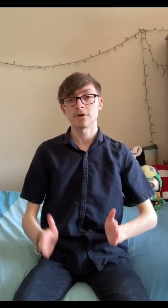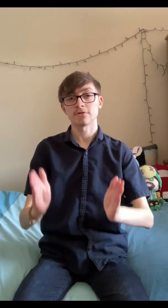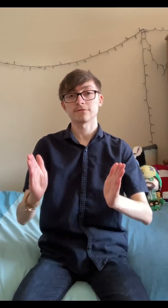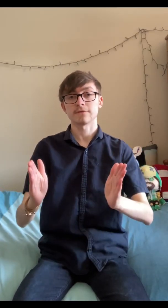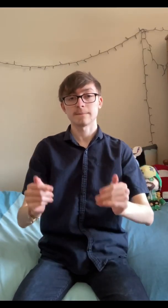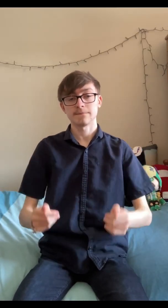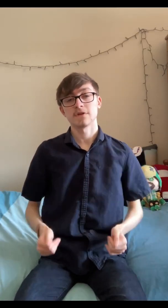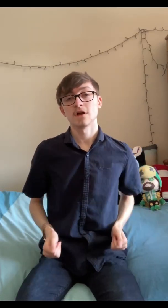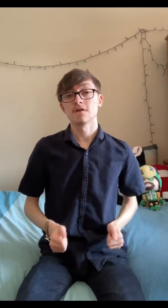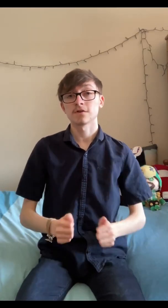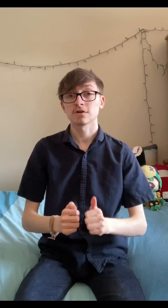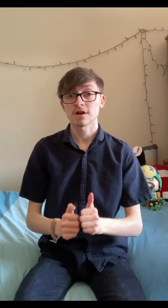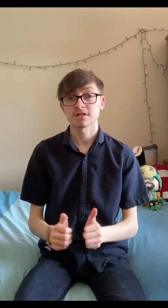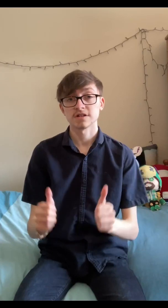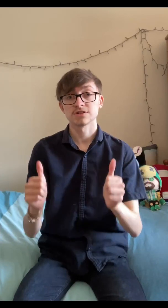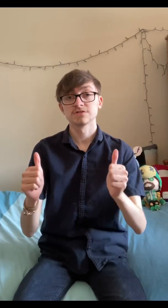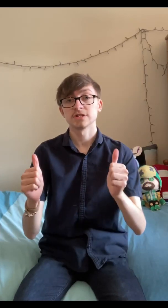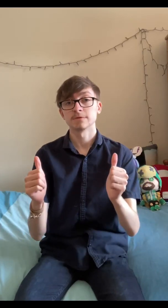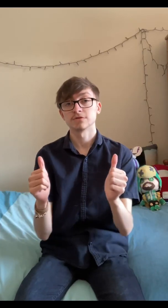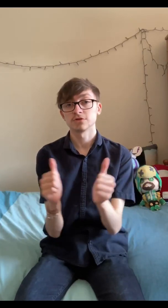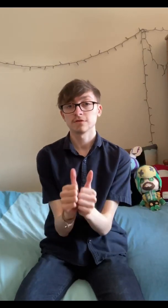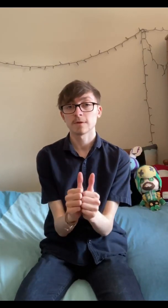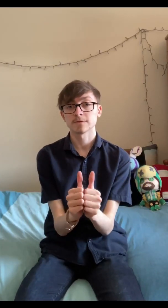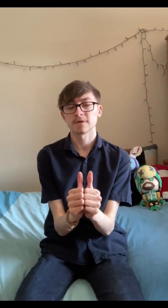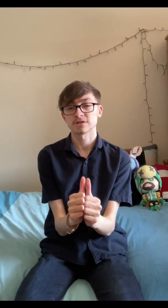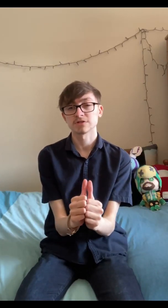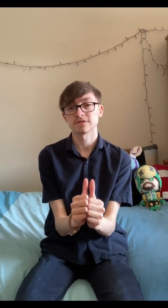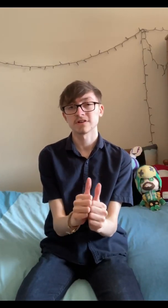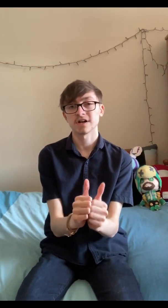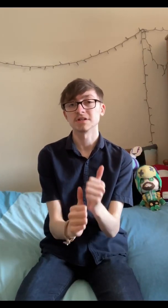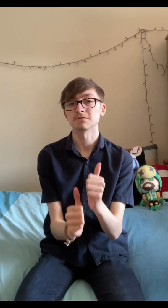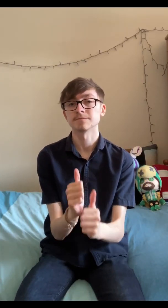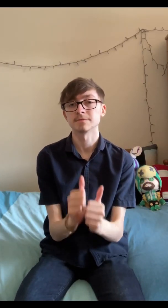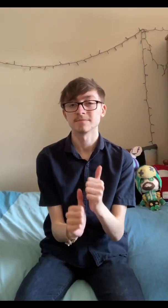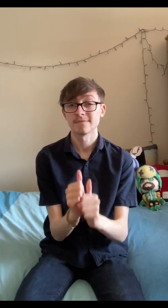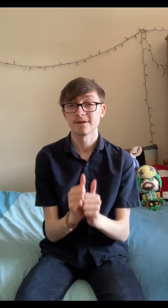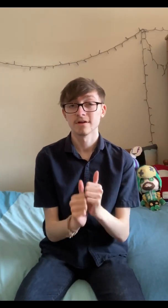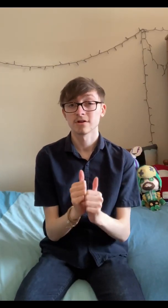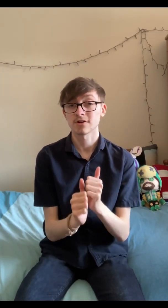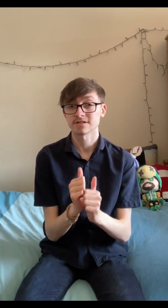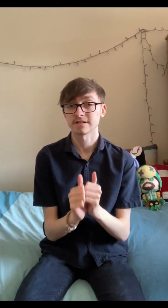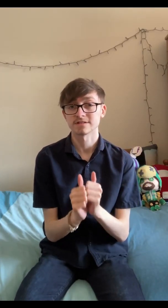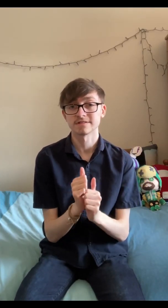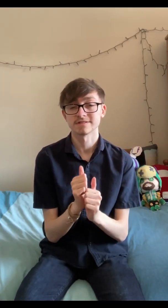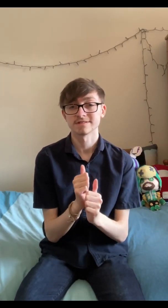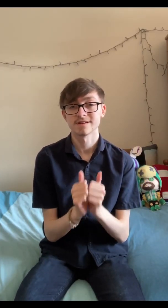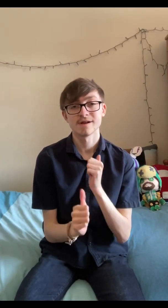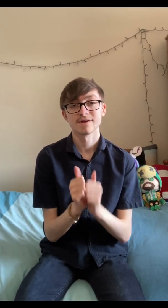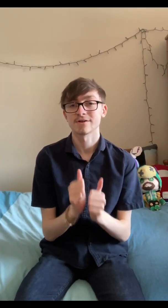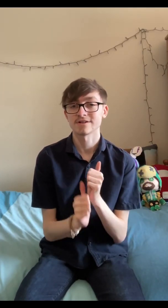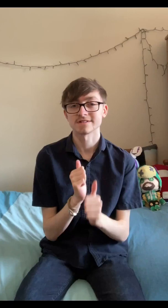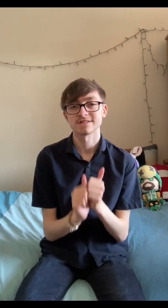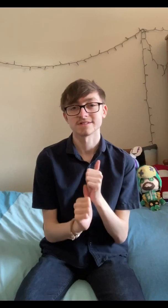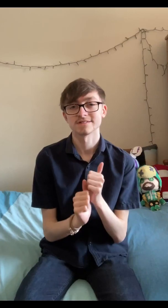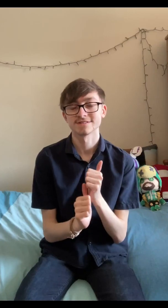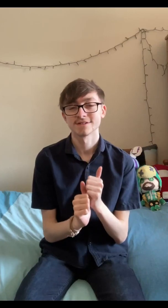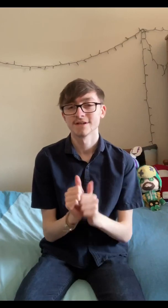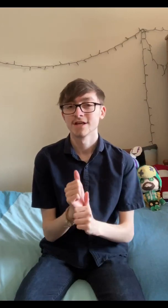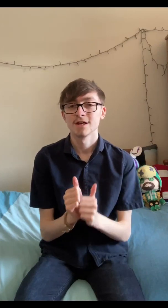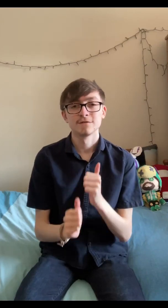birth. For congratulations, you put two thumbs up next to each other and you rub them. Congratulations. Congratulations. Feel free to